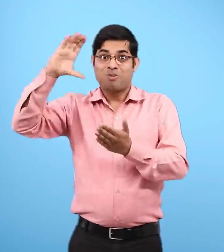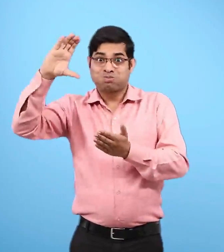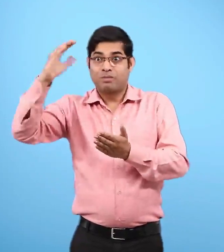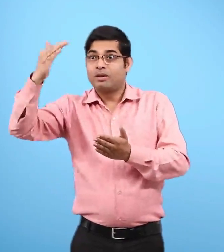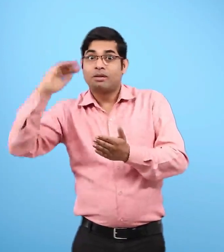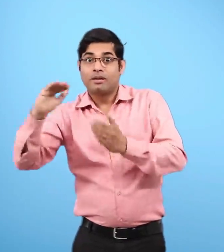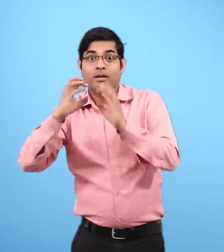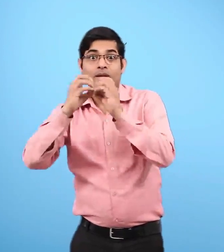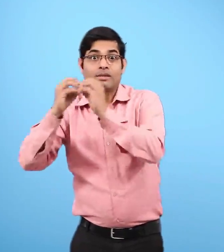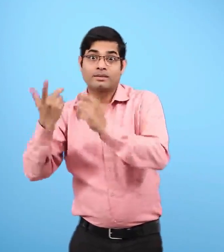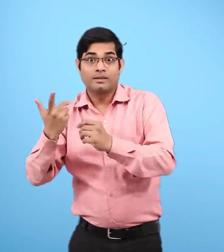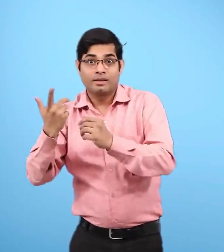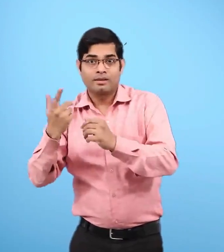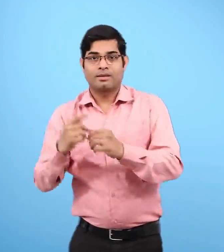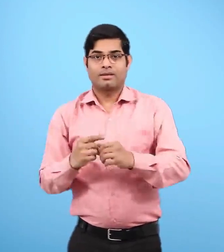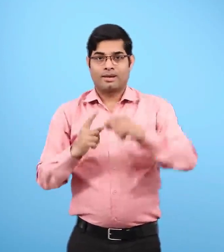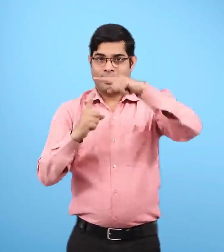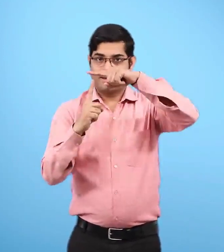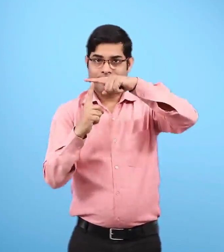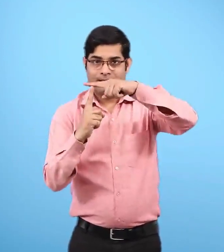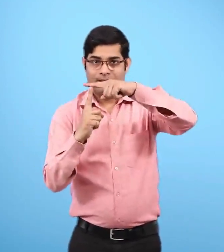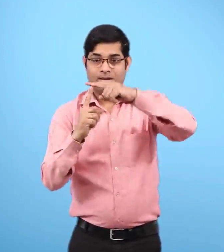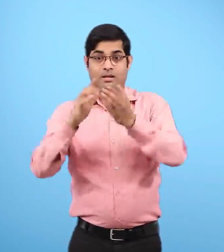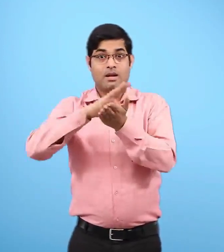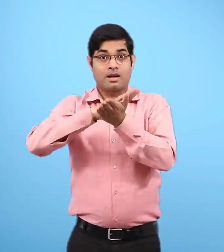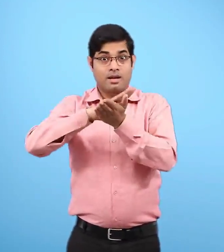Thickest is written beneath Book 1.